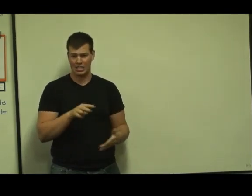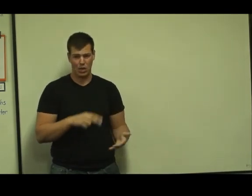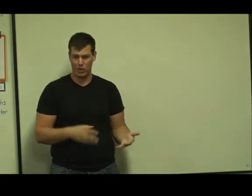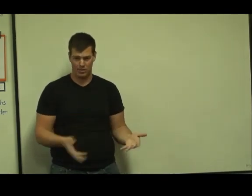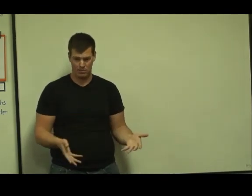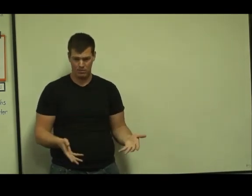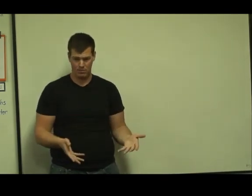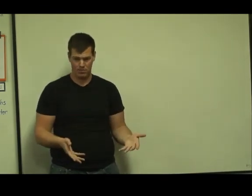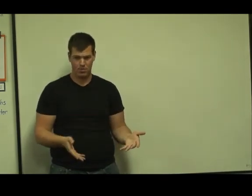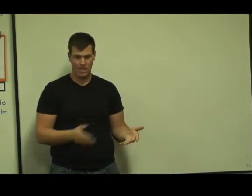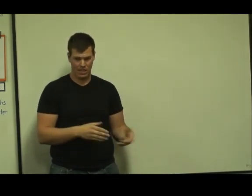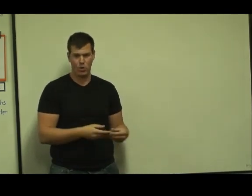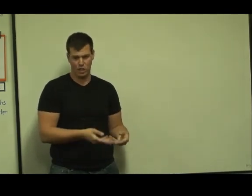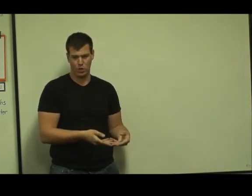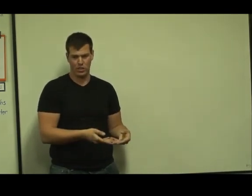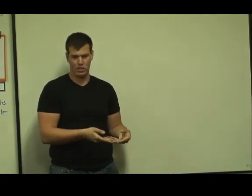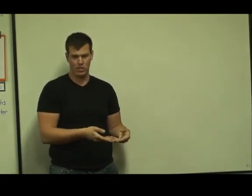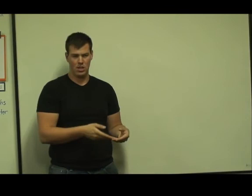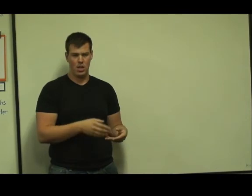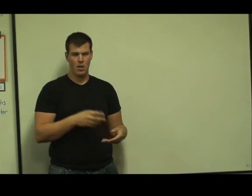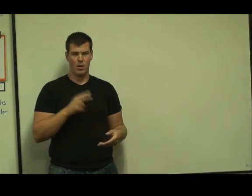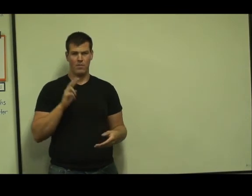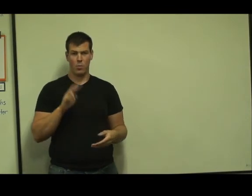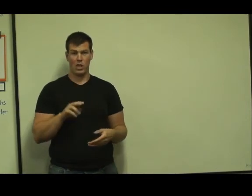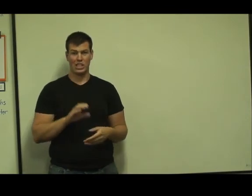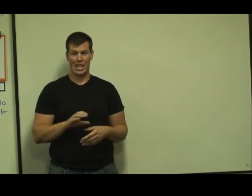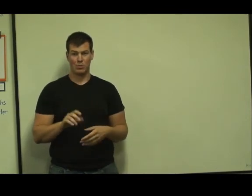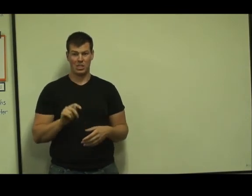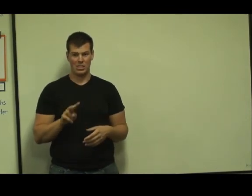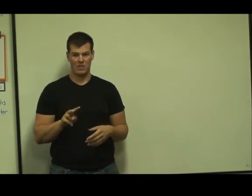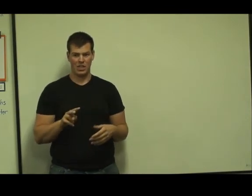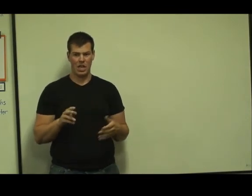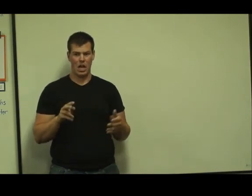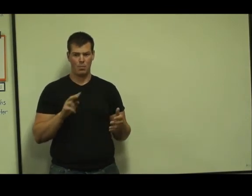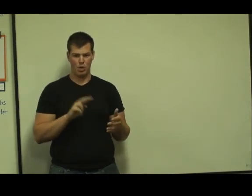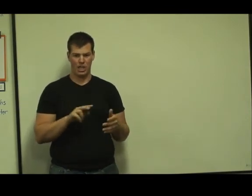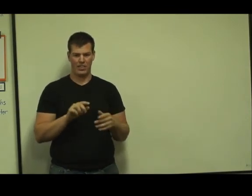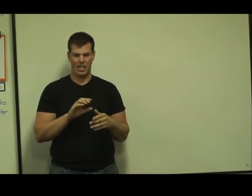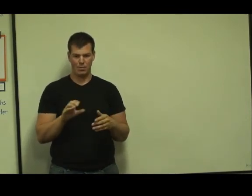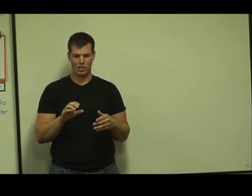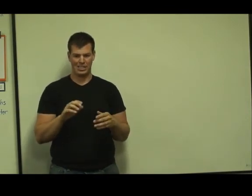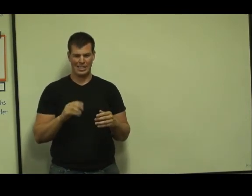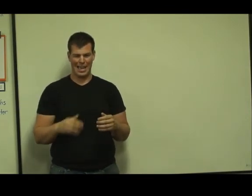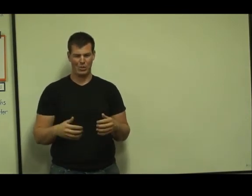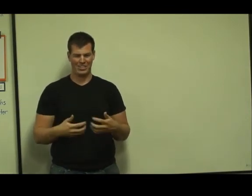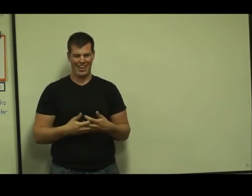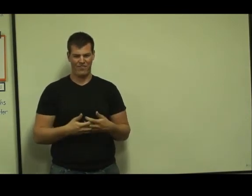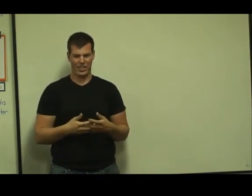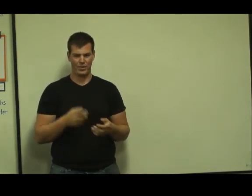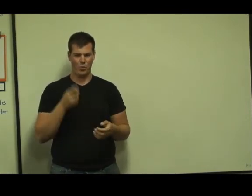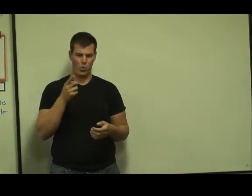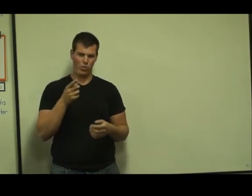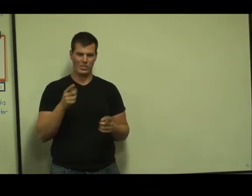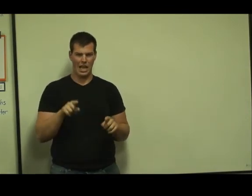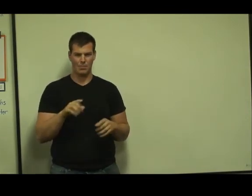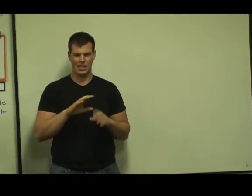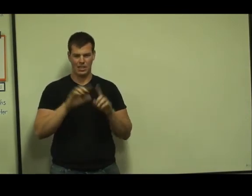at doing. That's how it's doing. But once you capture the TV, I'm looking at the capture, how is that big? With happily in